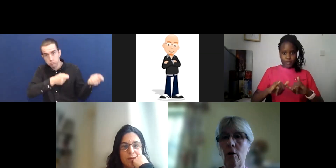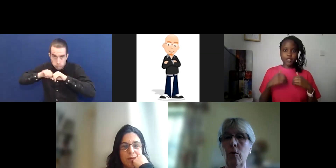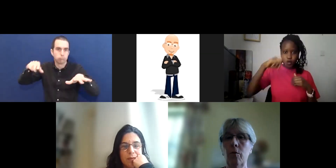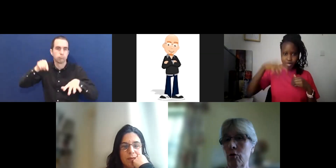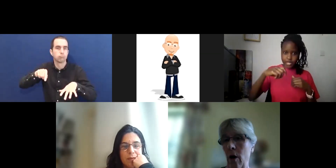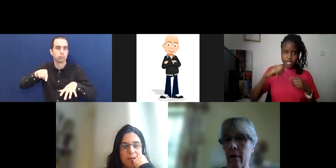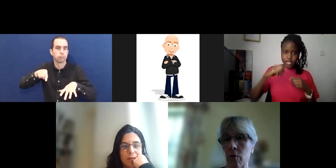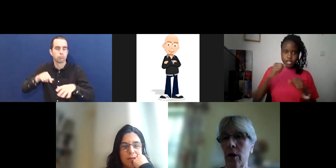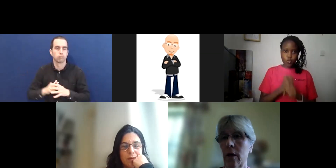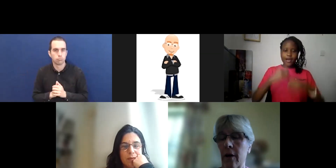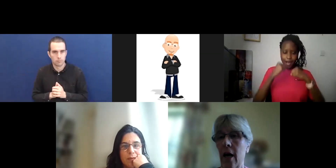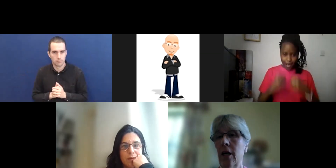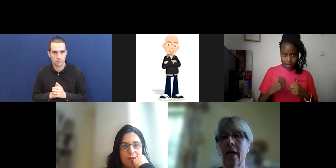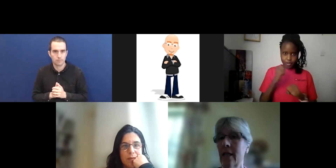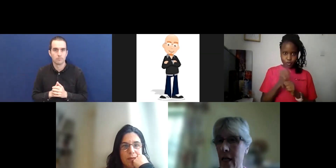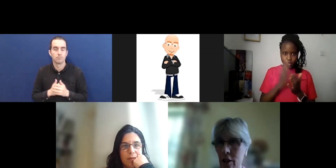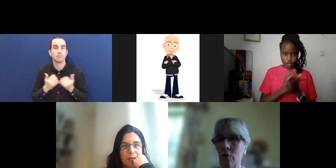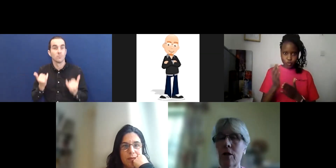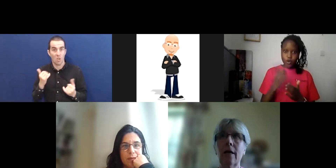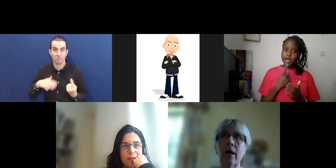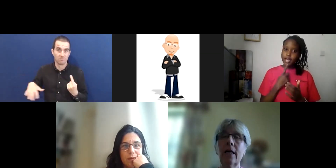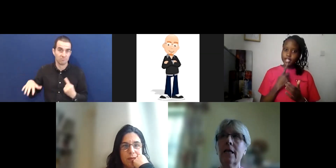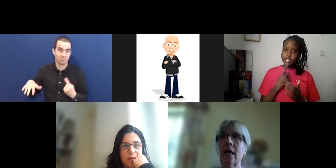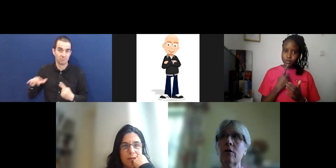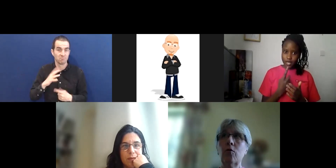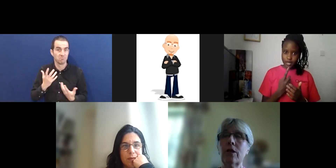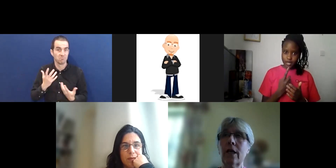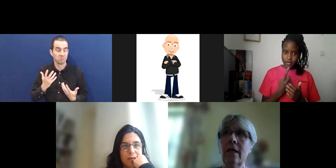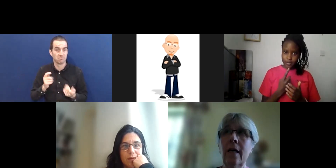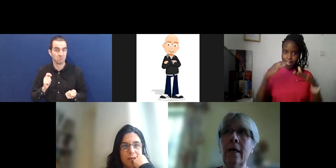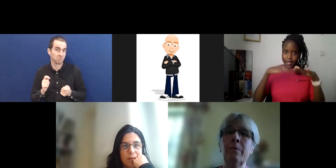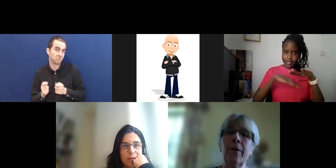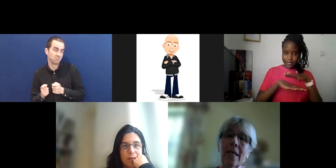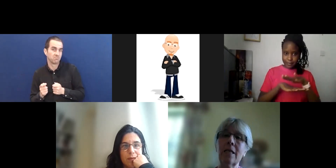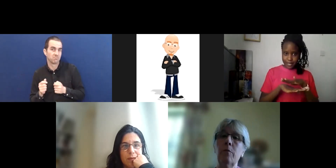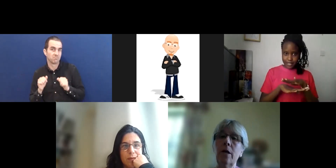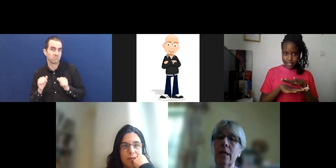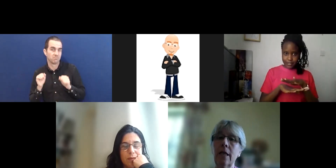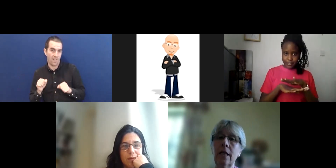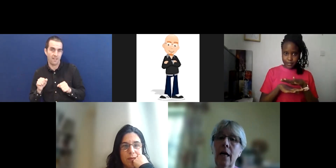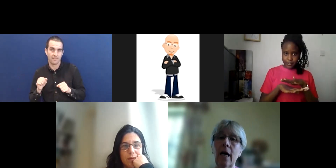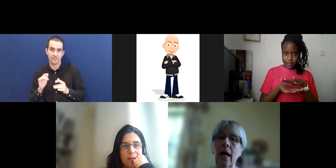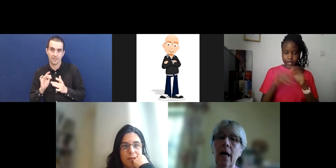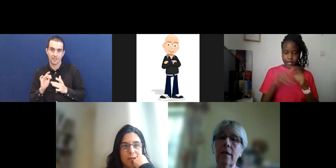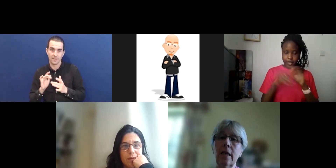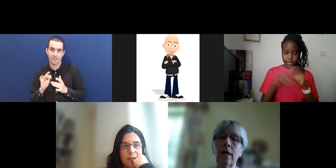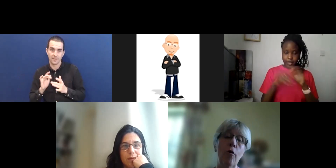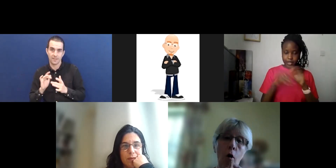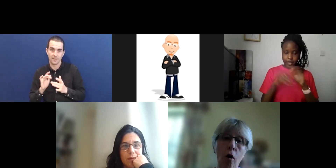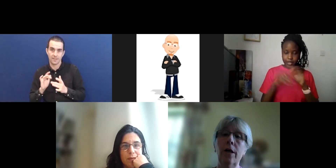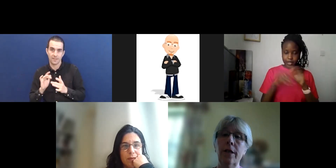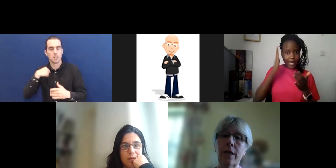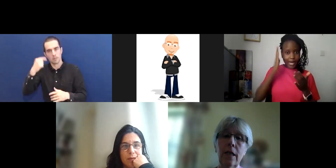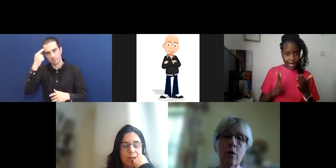we do have to work very hard ensuring that, as you said, rightly said towards the end, accessibility and thinking of